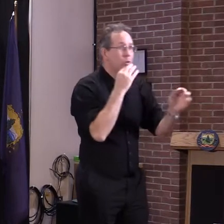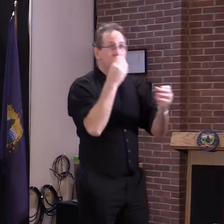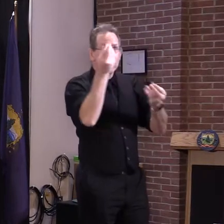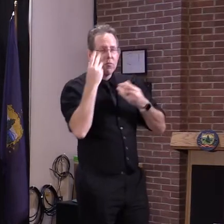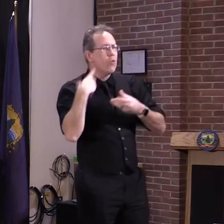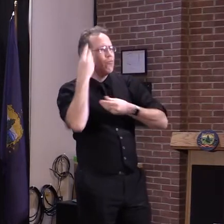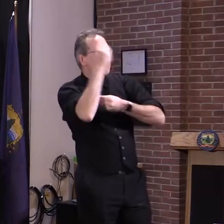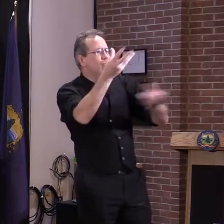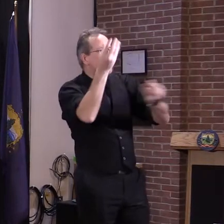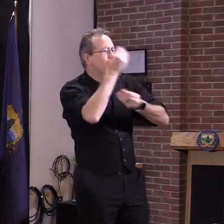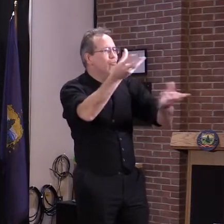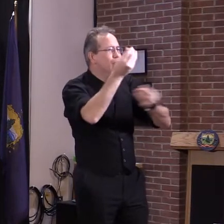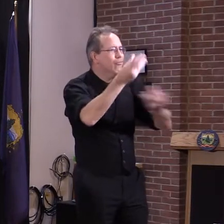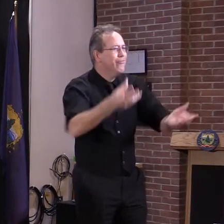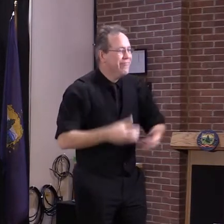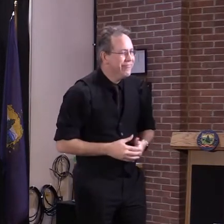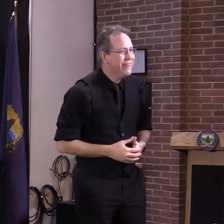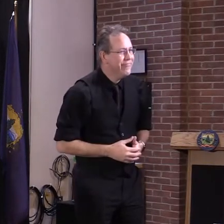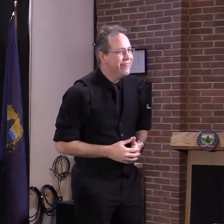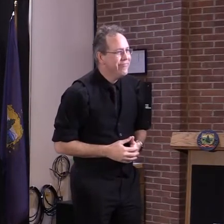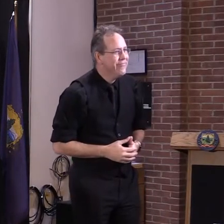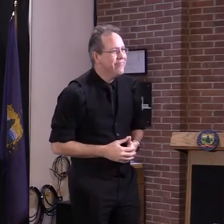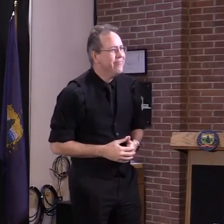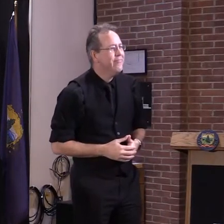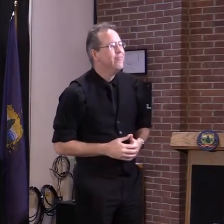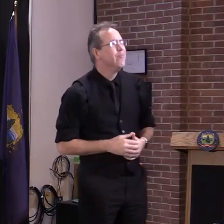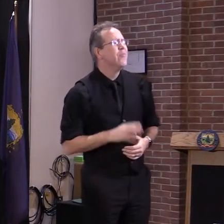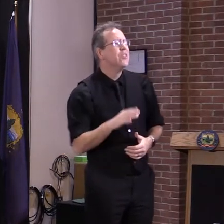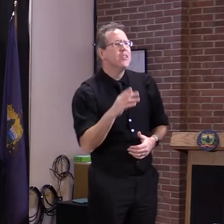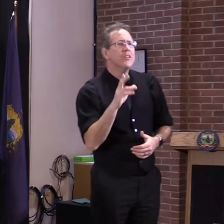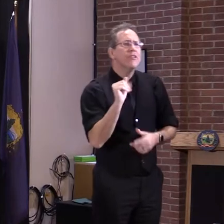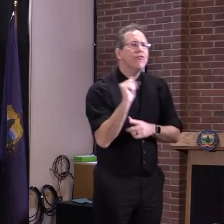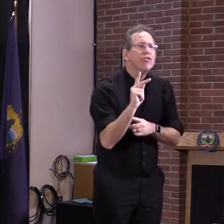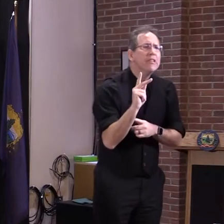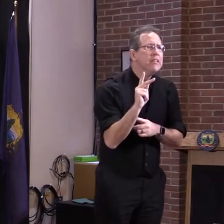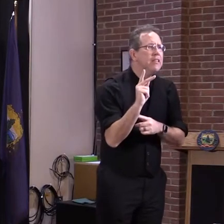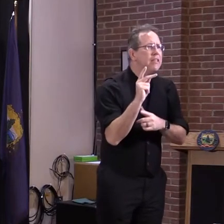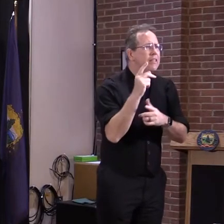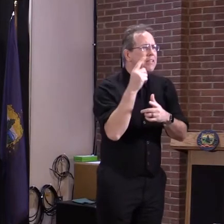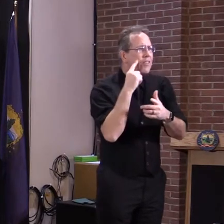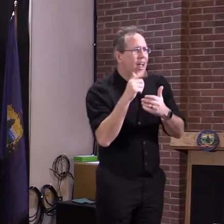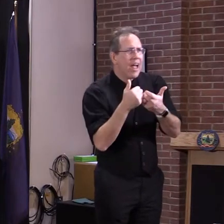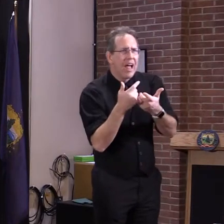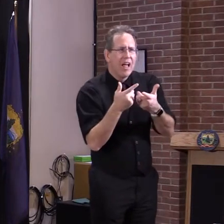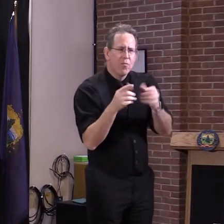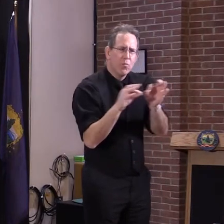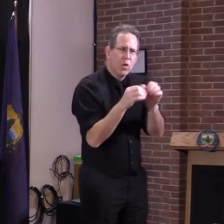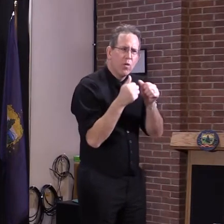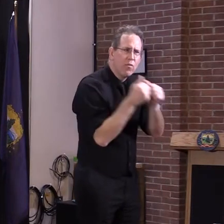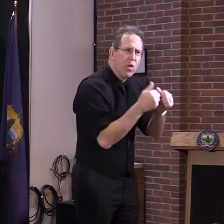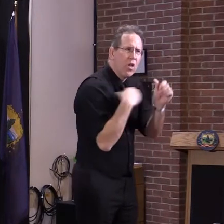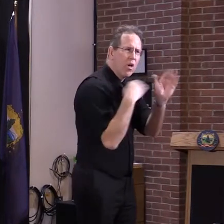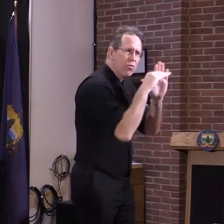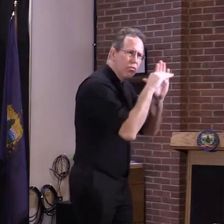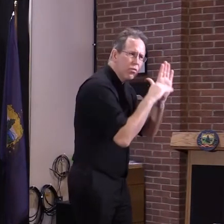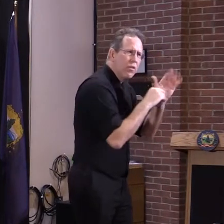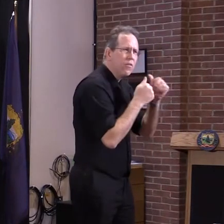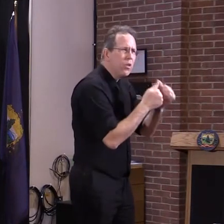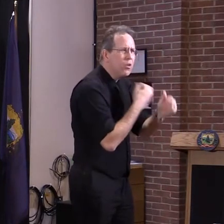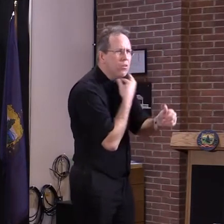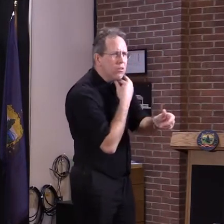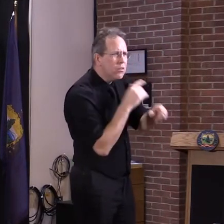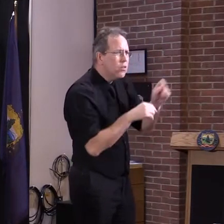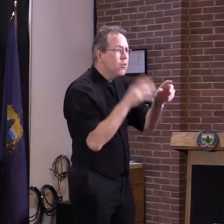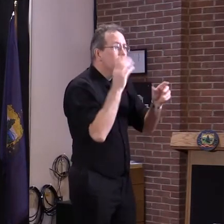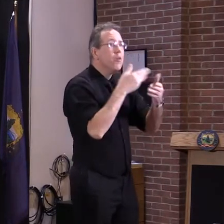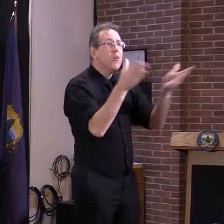As I mentioned, we're always evaluating risk in the formulation of our guidance. And that risk assessment includes a consideration of both the public health risks